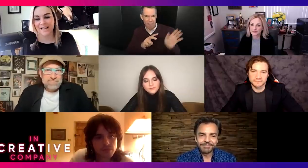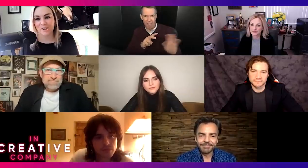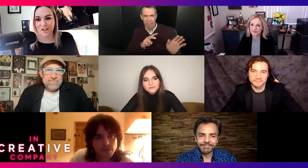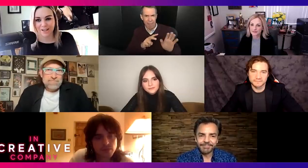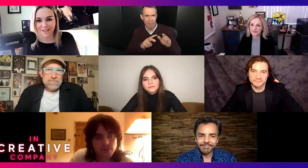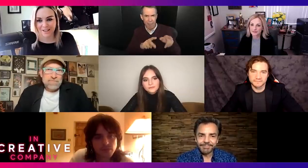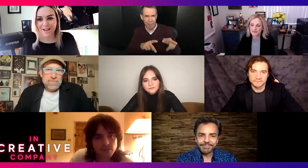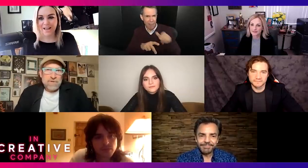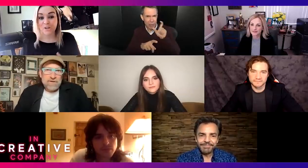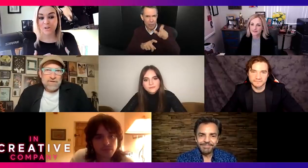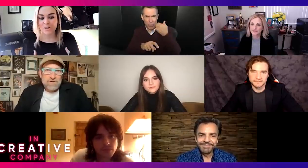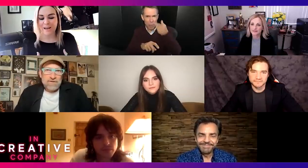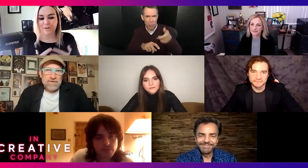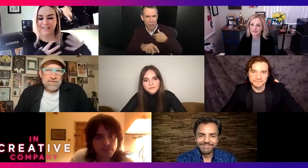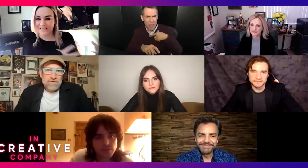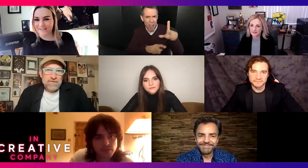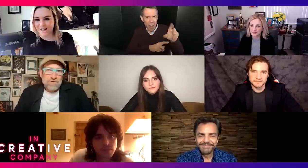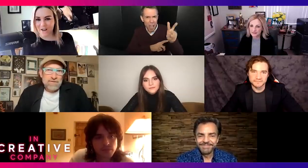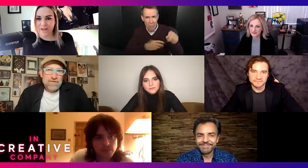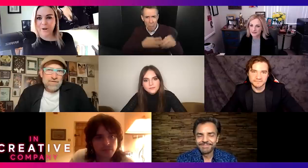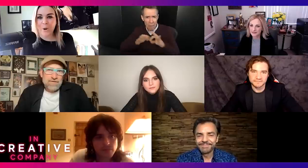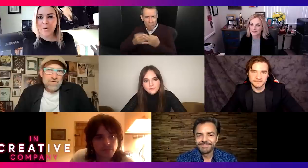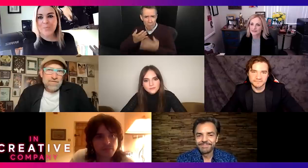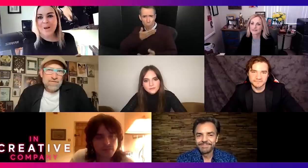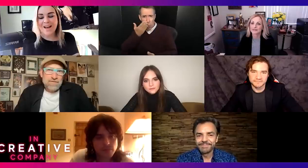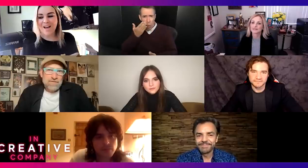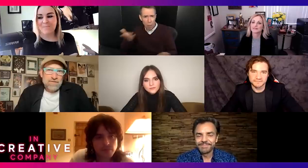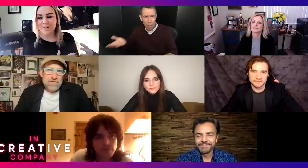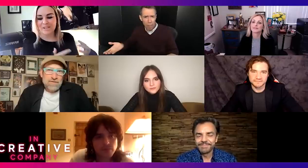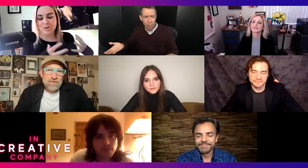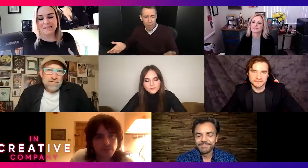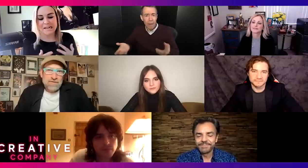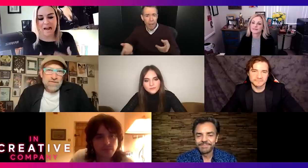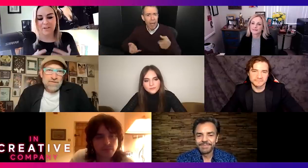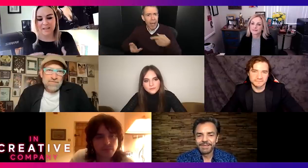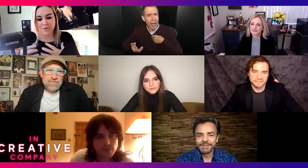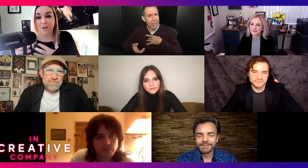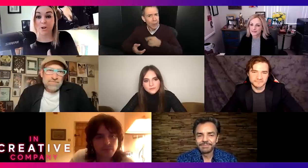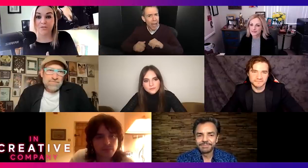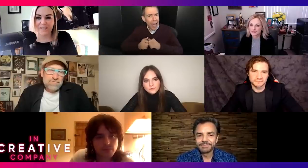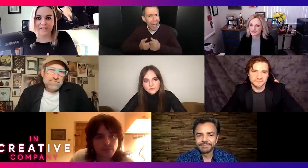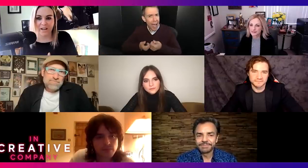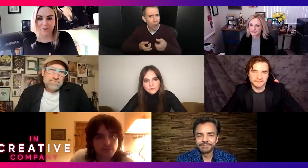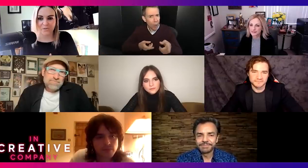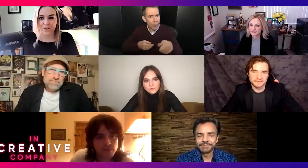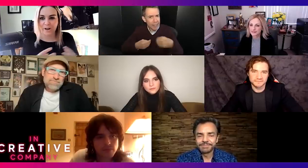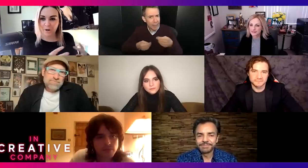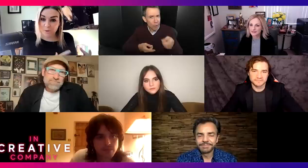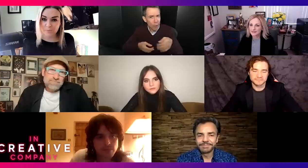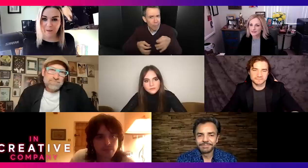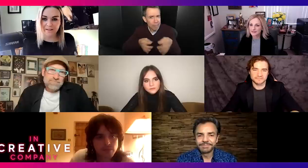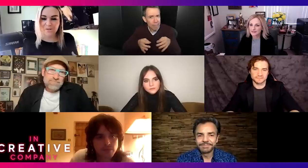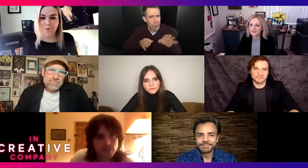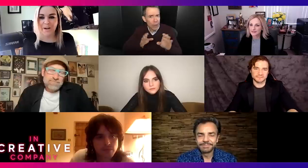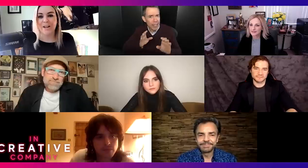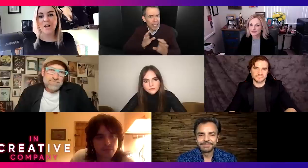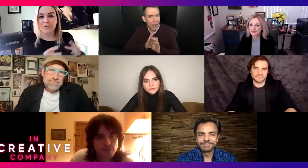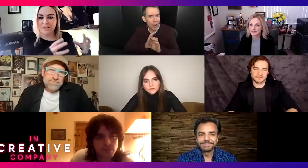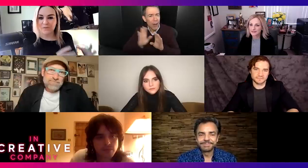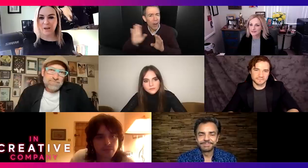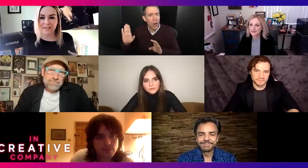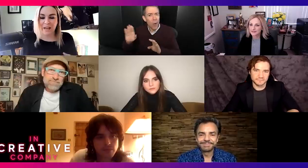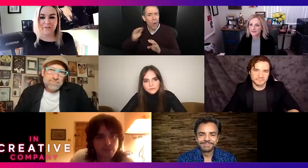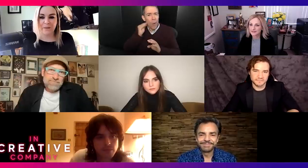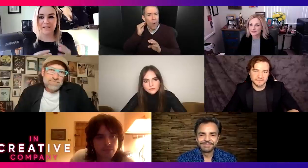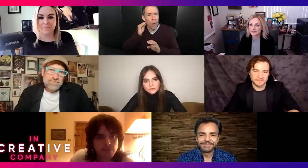love and connection and talks about how he doesn't have that at home. And I was interested in how that gave you a lot of details for your character's backstory